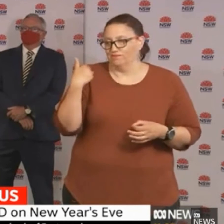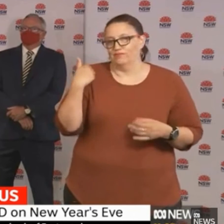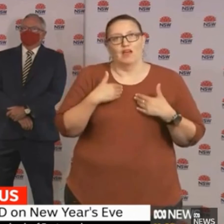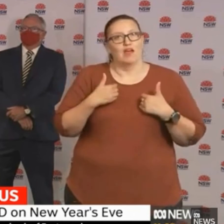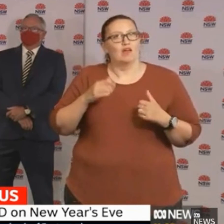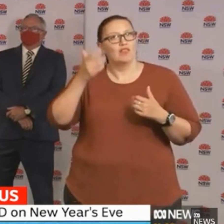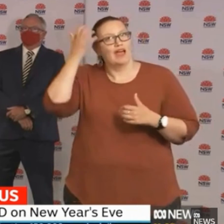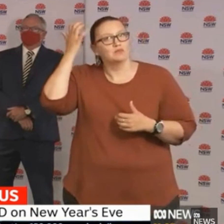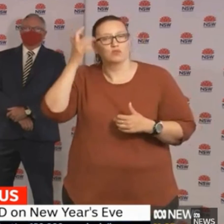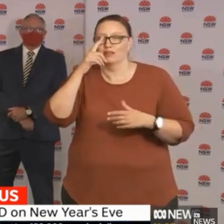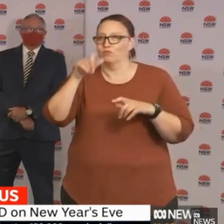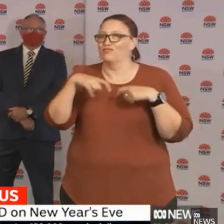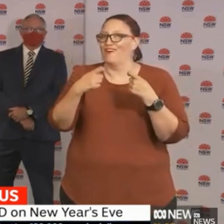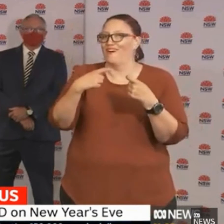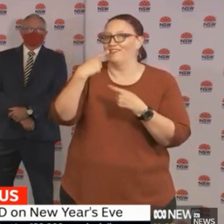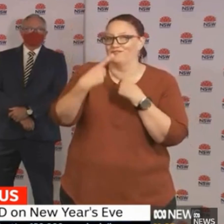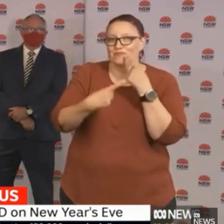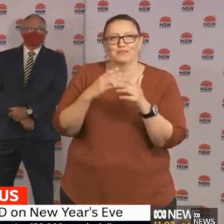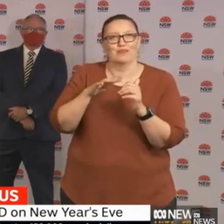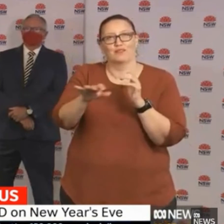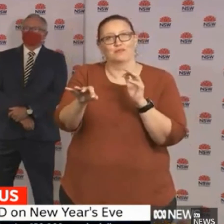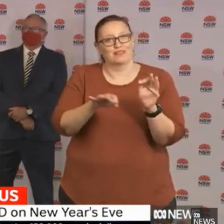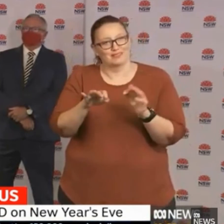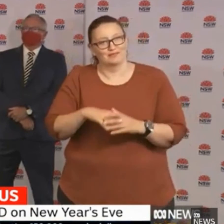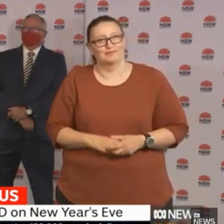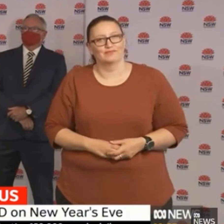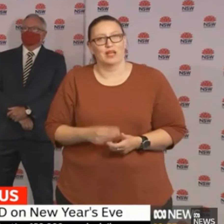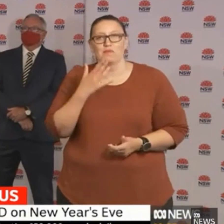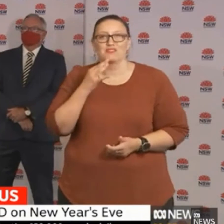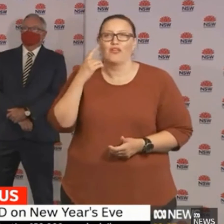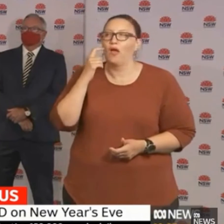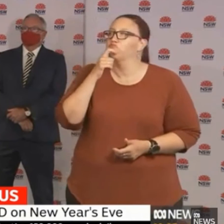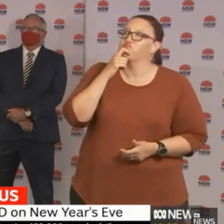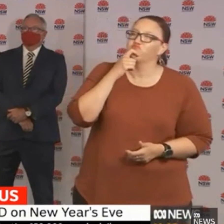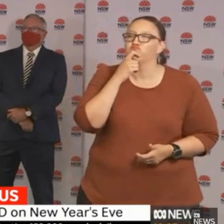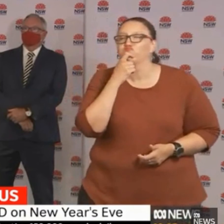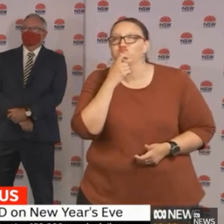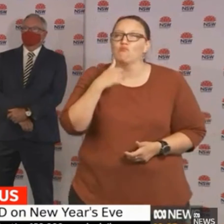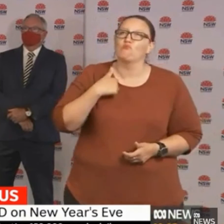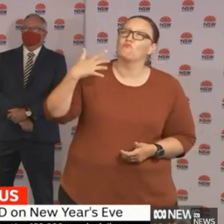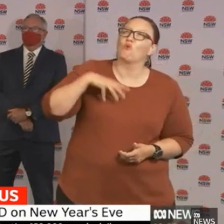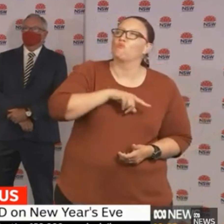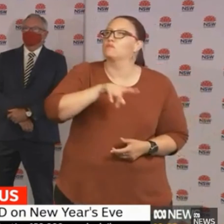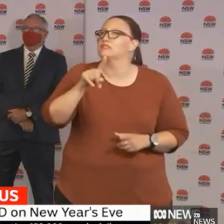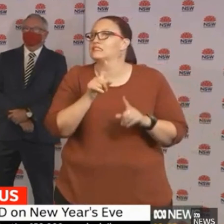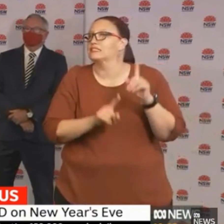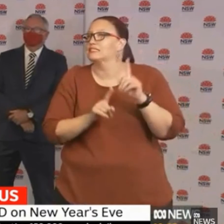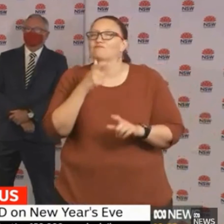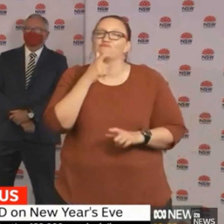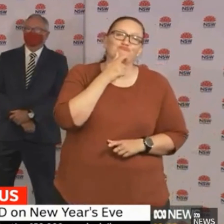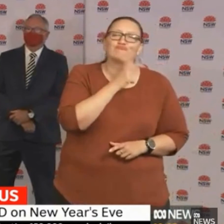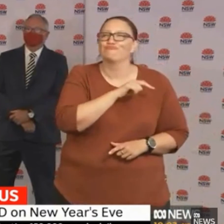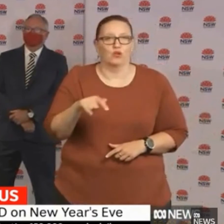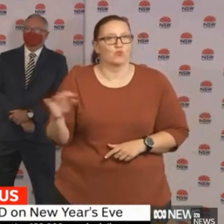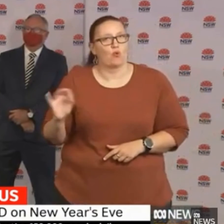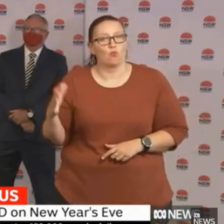health experts, who are always available to provide advice on those plans. Do not think you can come into the CBD unless you have a permit. Now, this